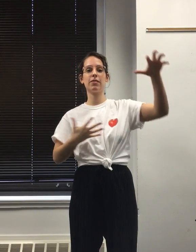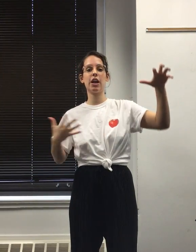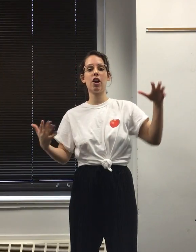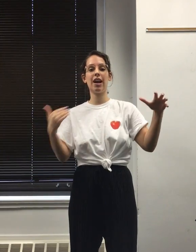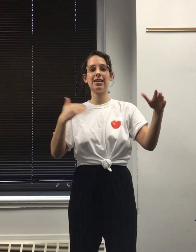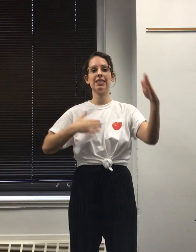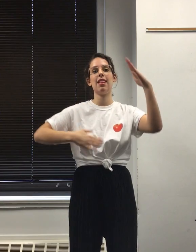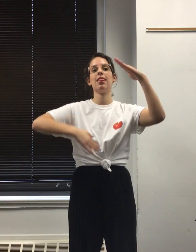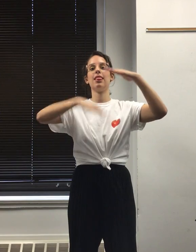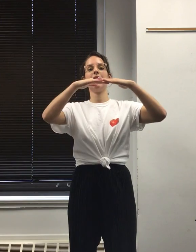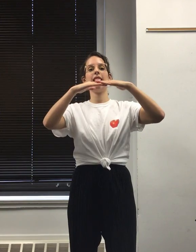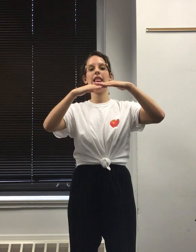hold.